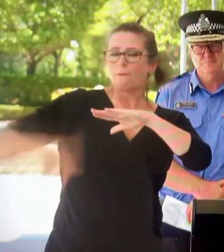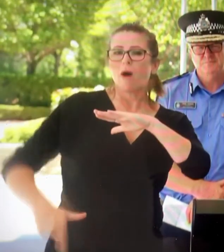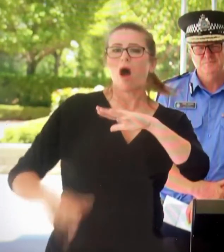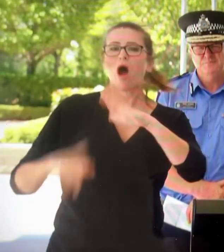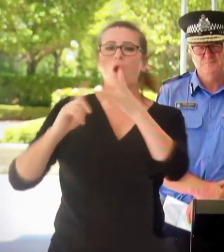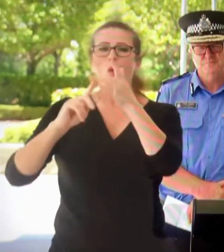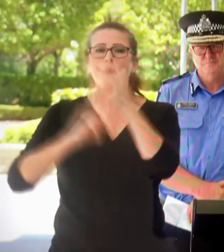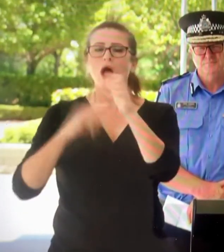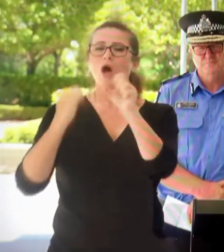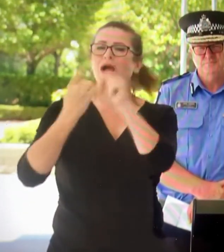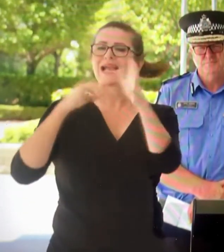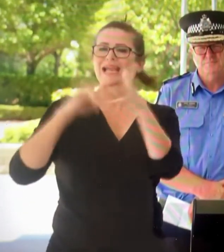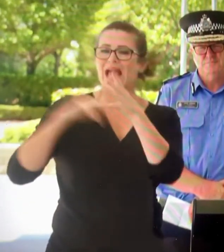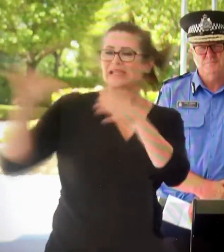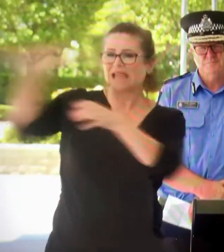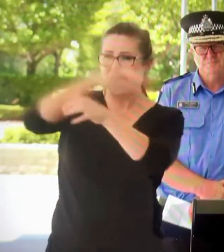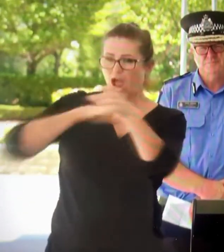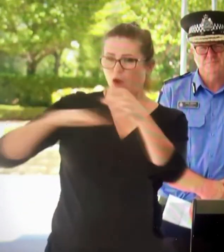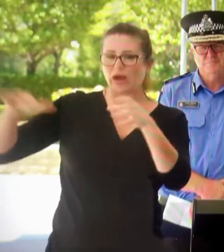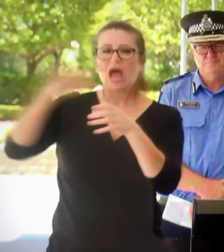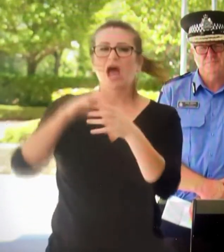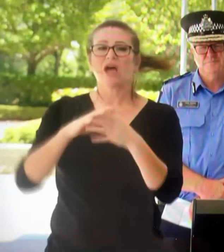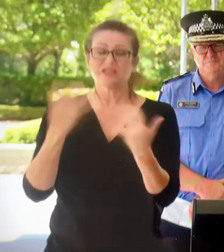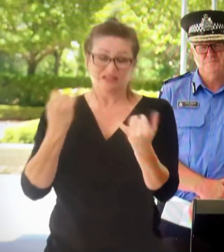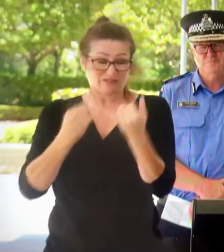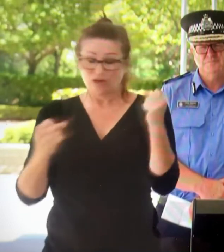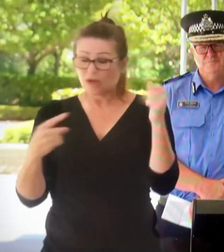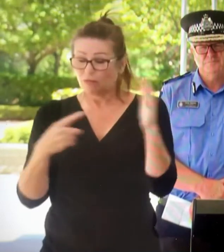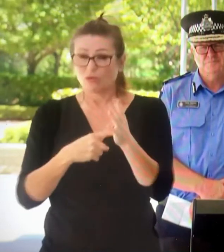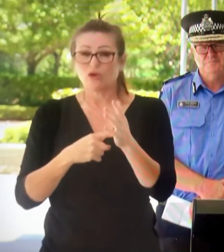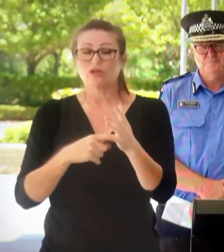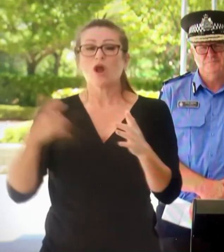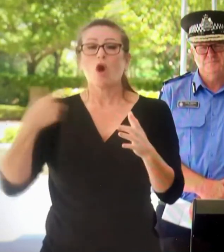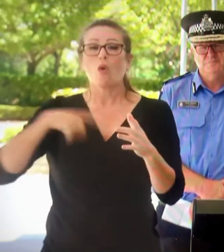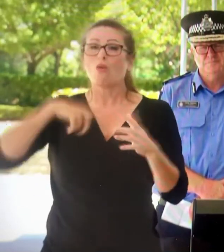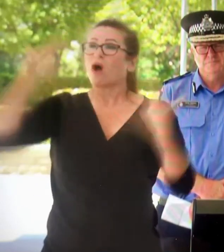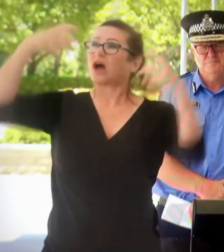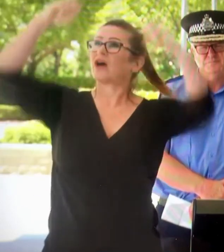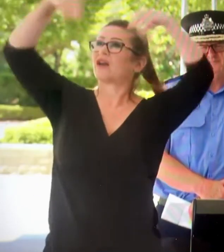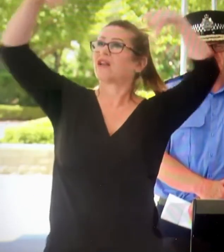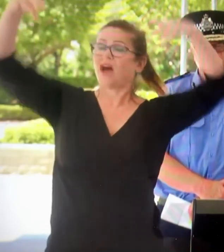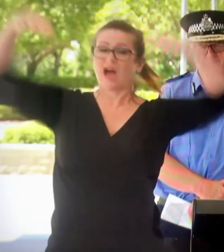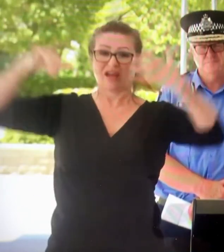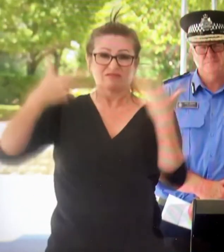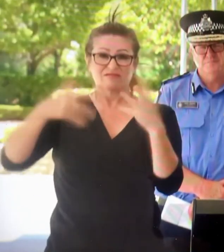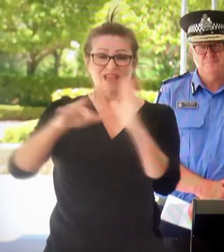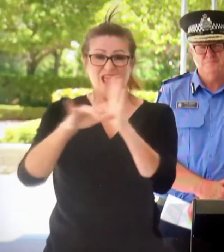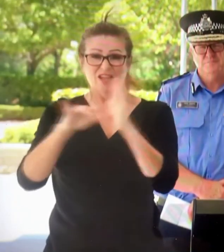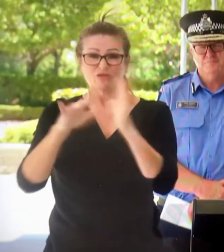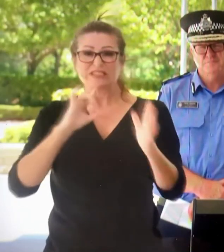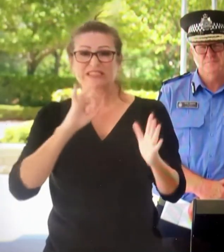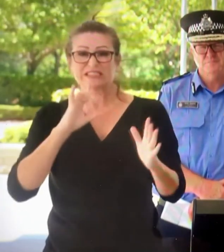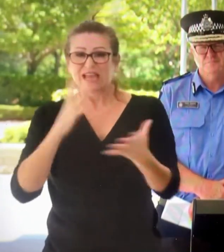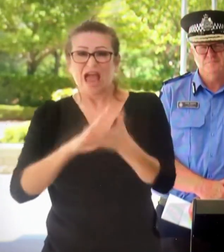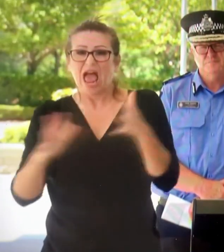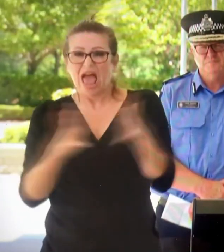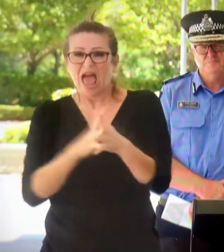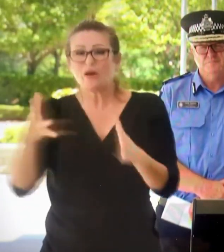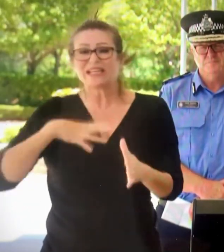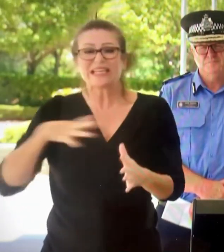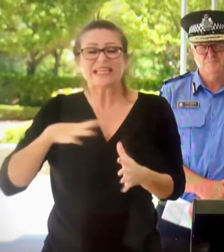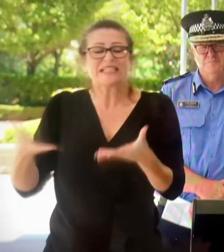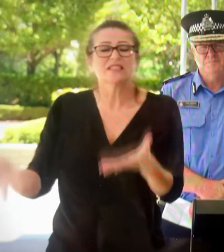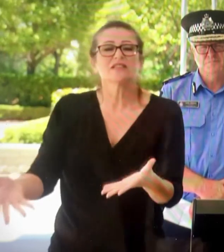critical both to keeping the lights on in Western Australia from an electricity perspective